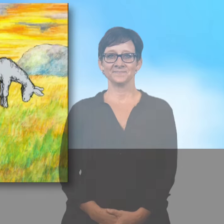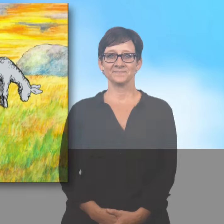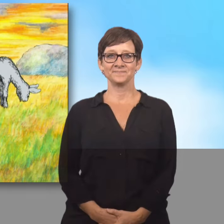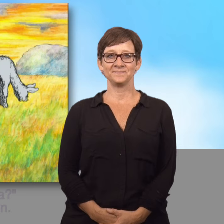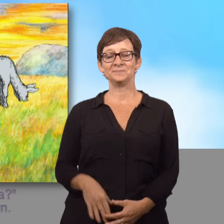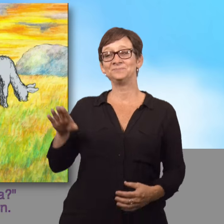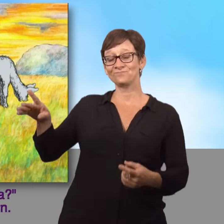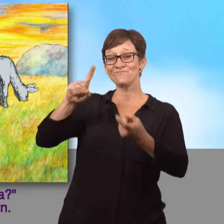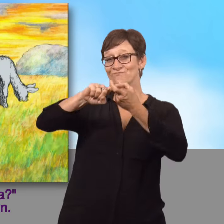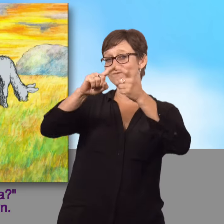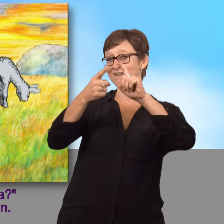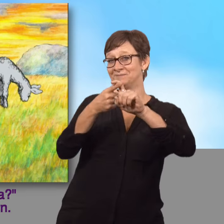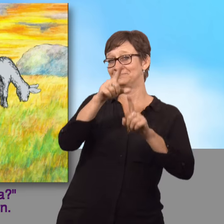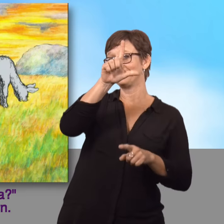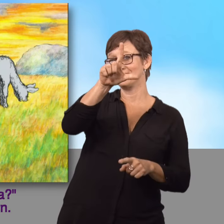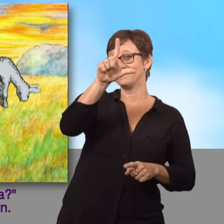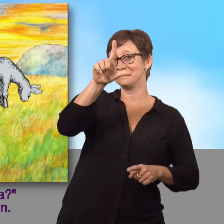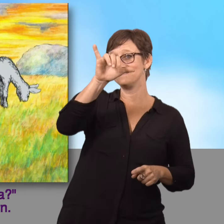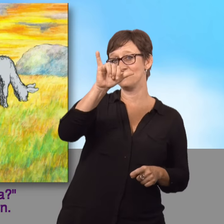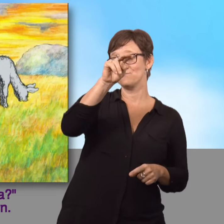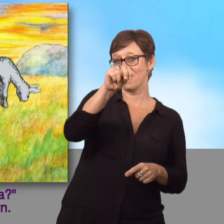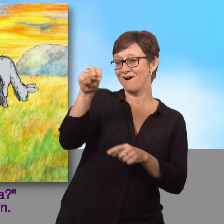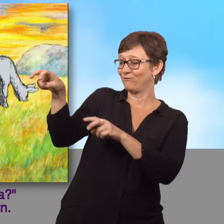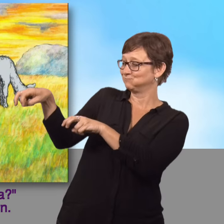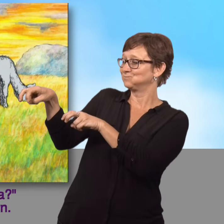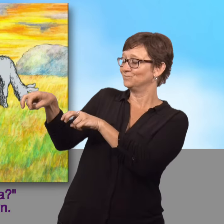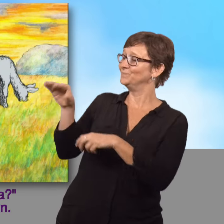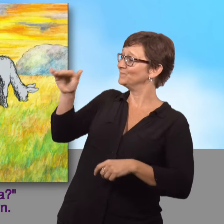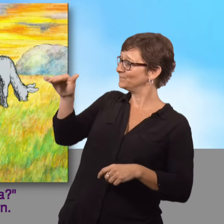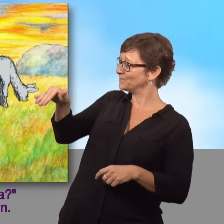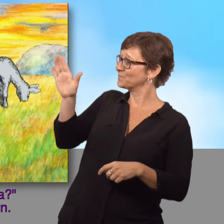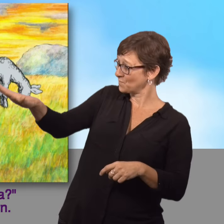Is your mama a llama? I asked my friend Lynn.